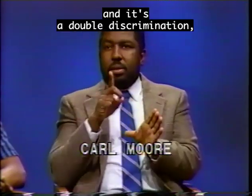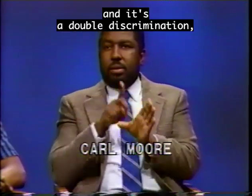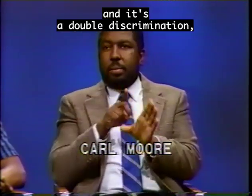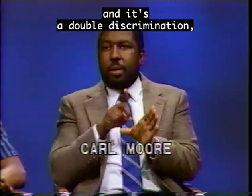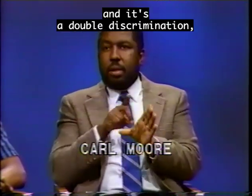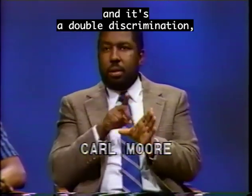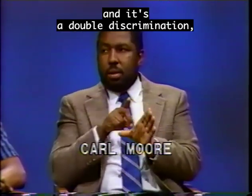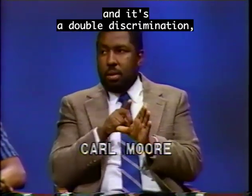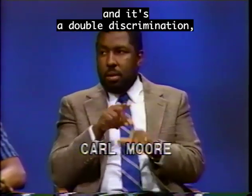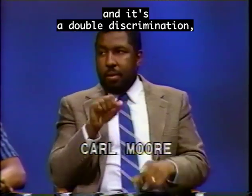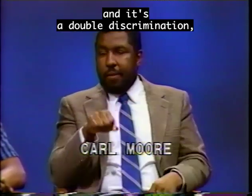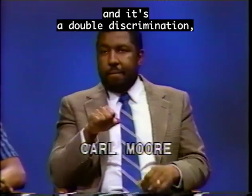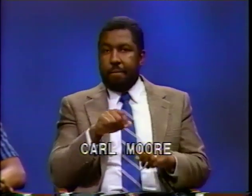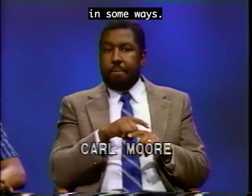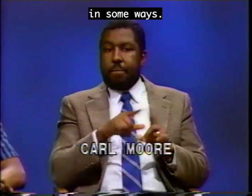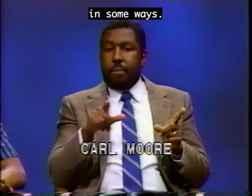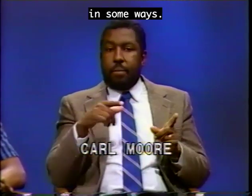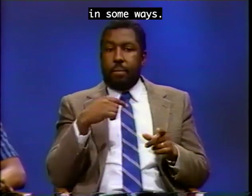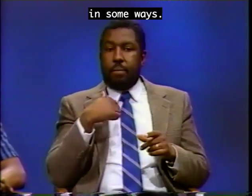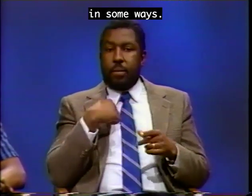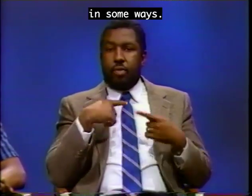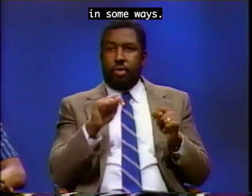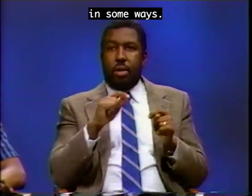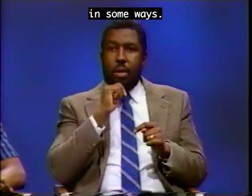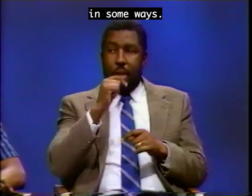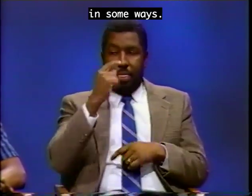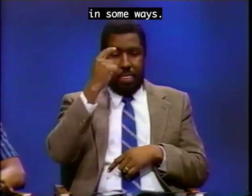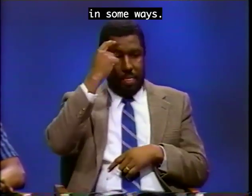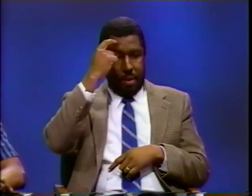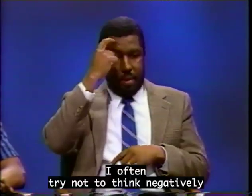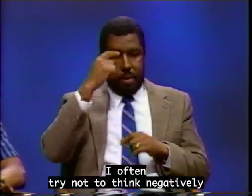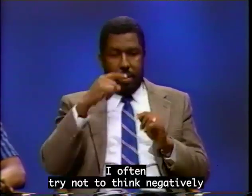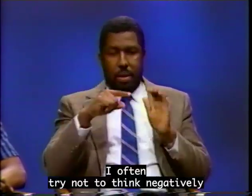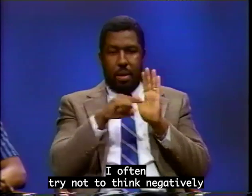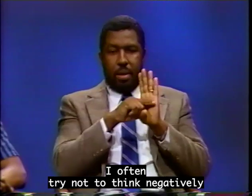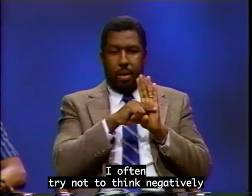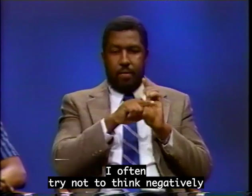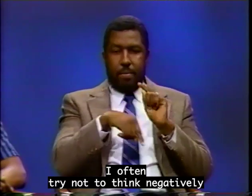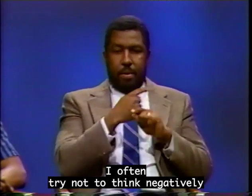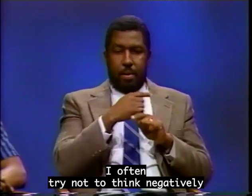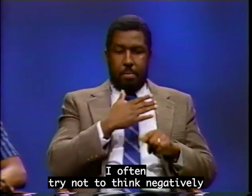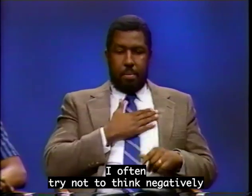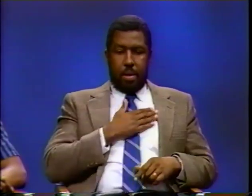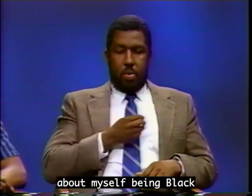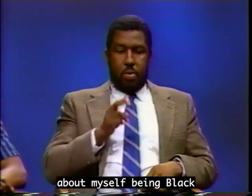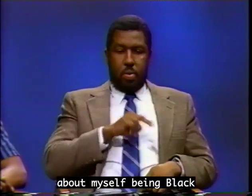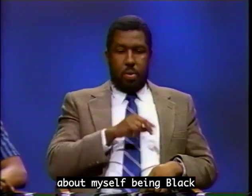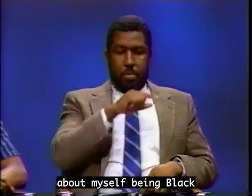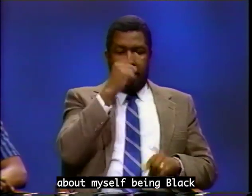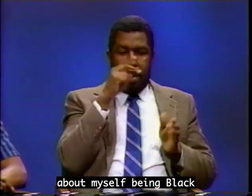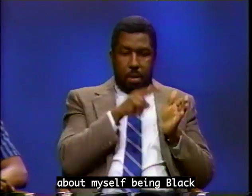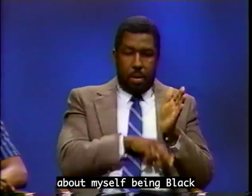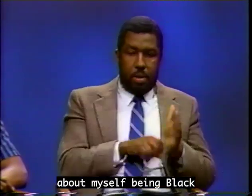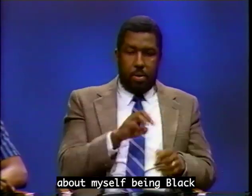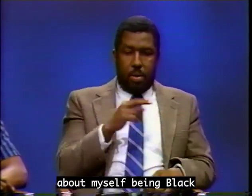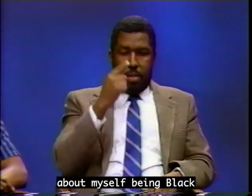it's a double discrimination in some ways. I often try not to think negatively about myself